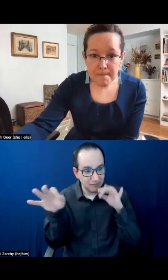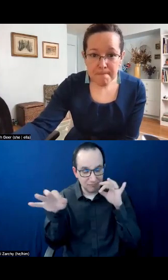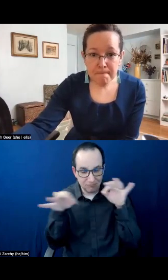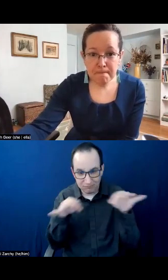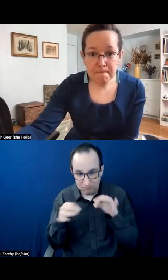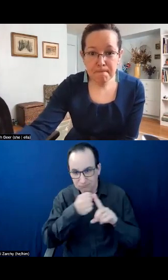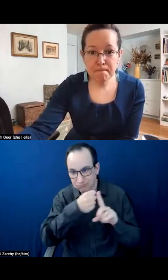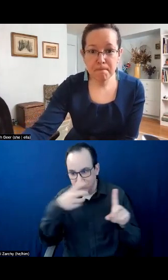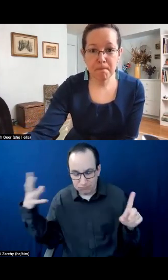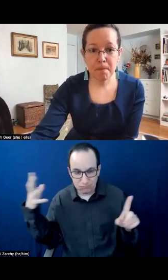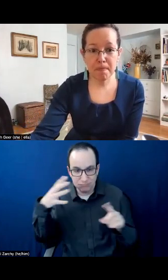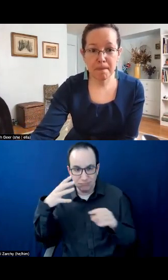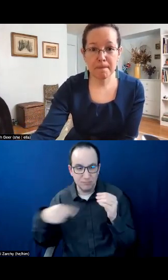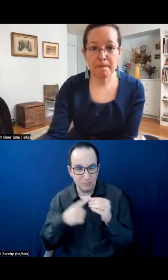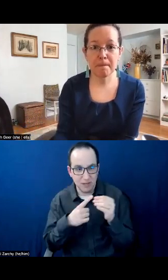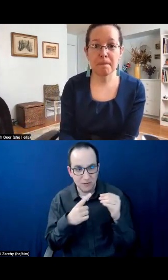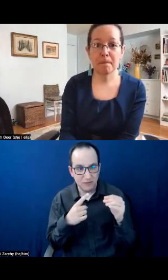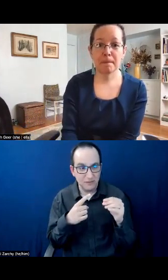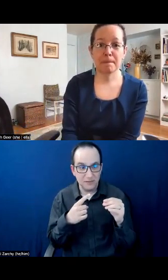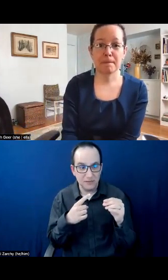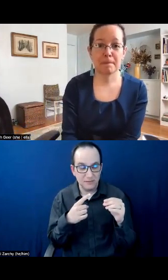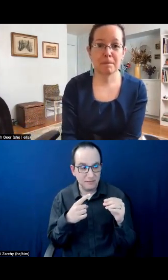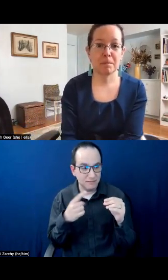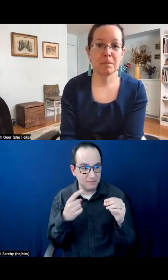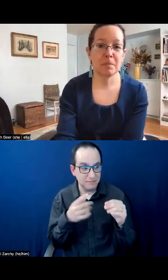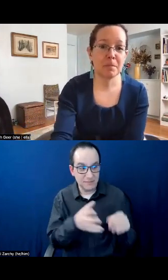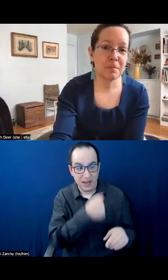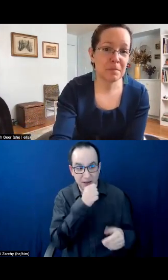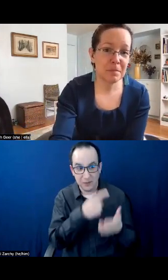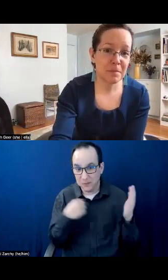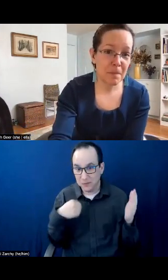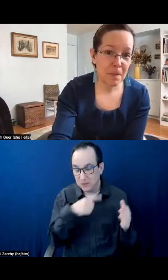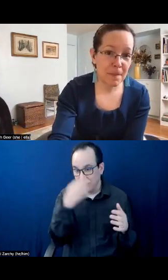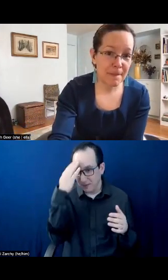That was a great review, an explanation of,